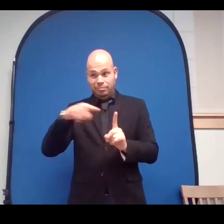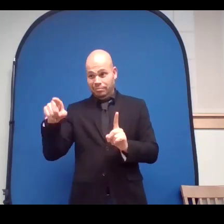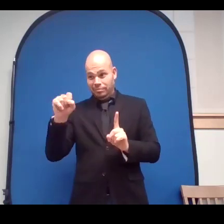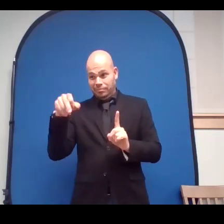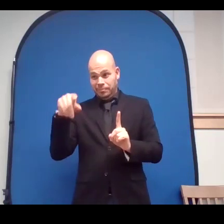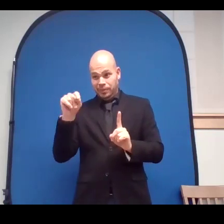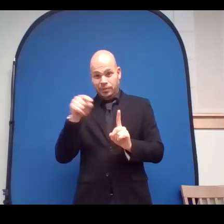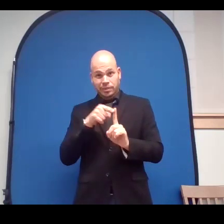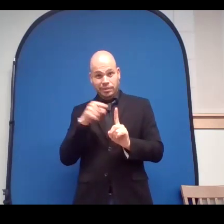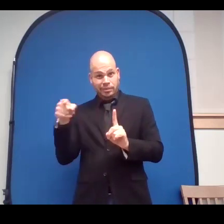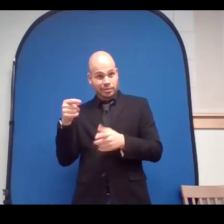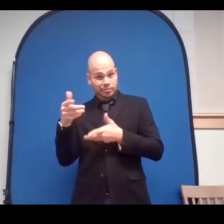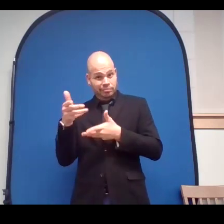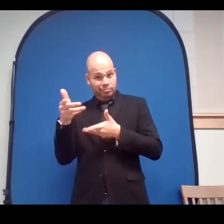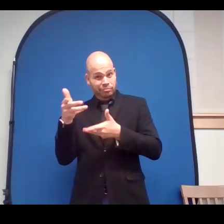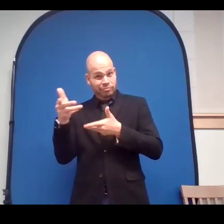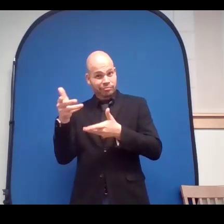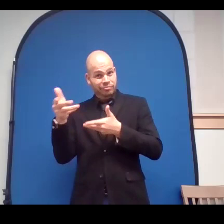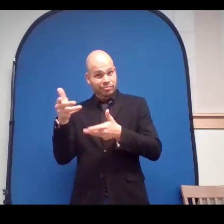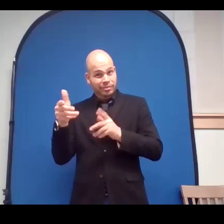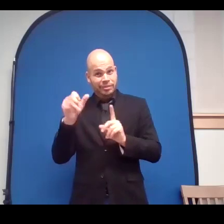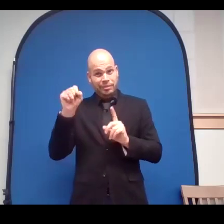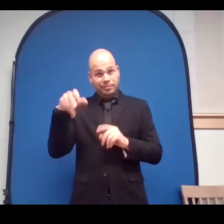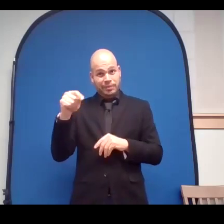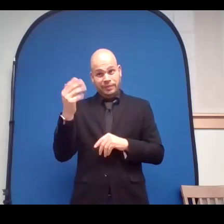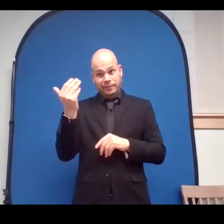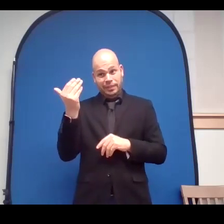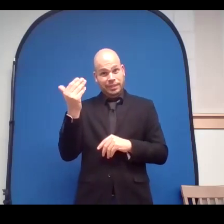I spoke with him on the 15th of September. Okay.